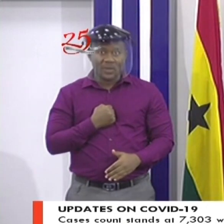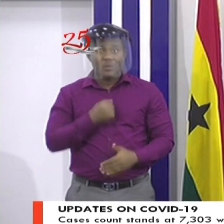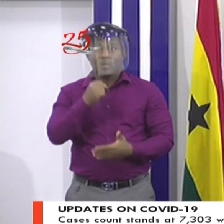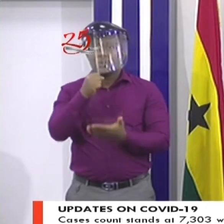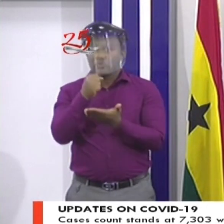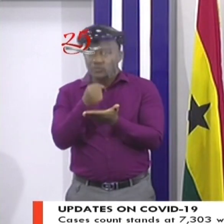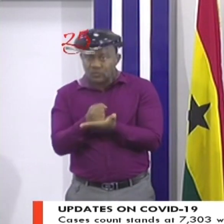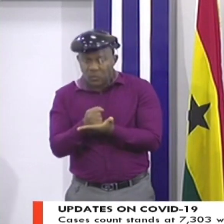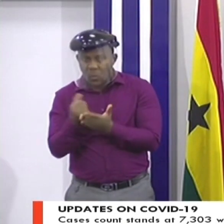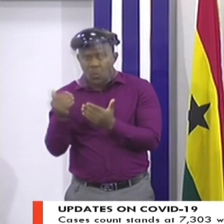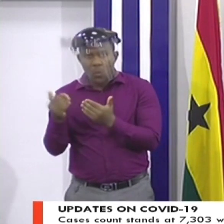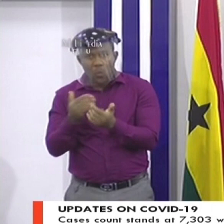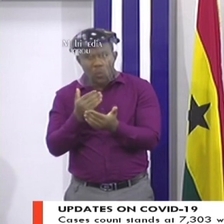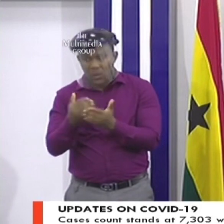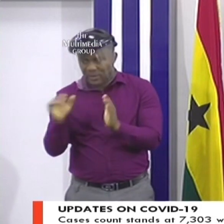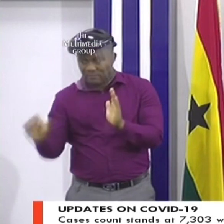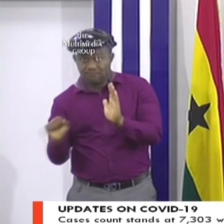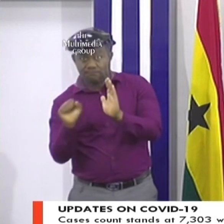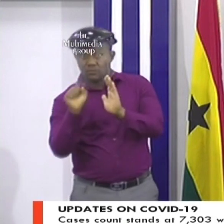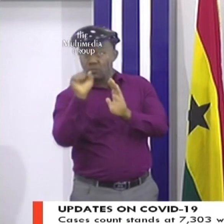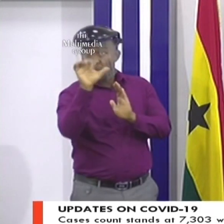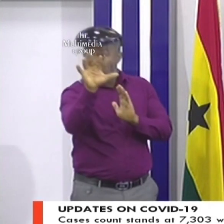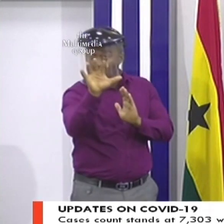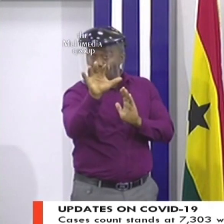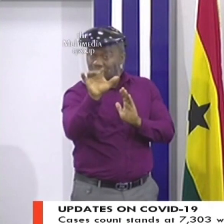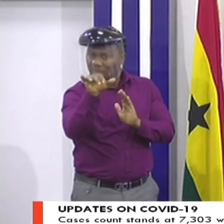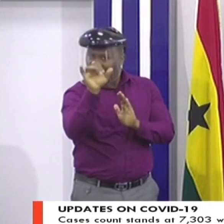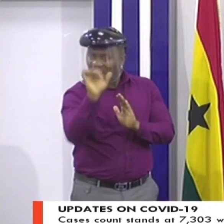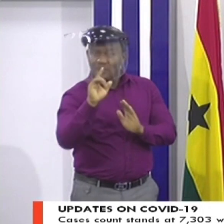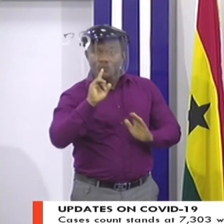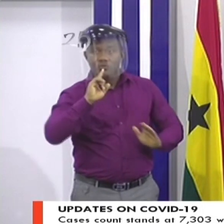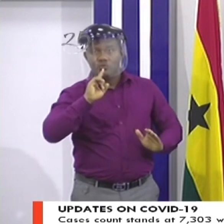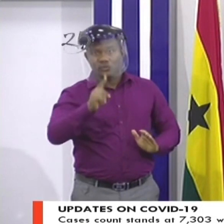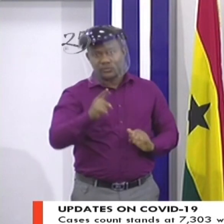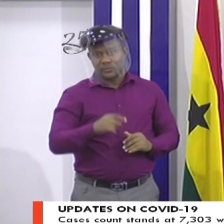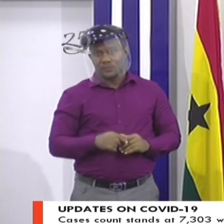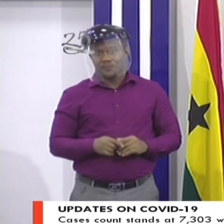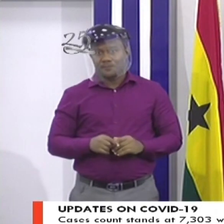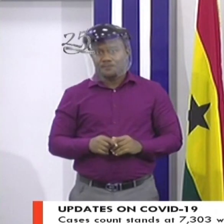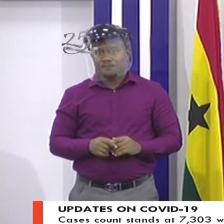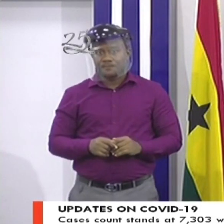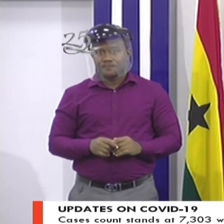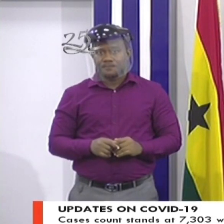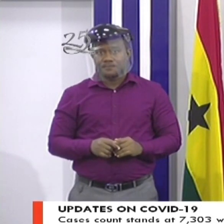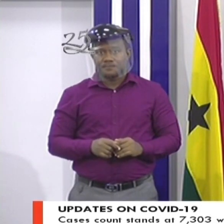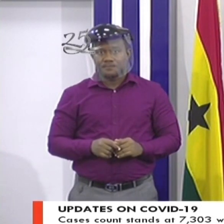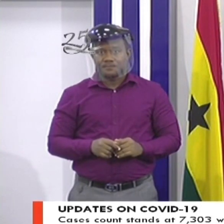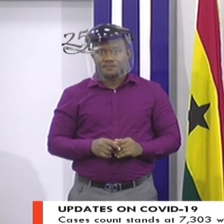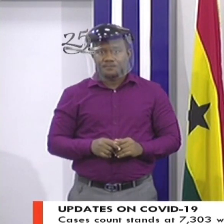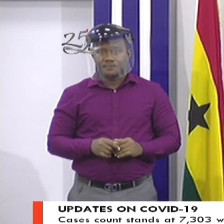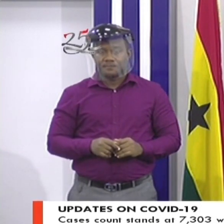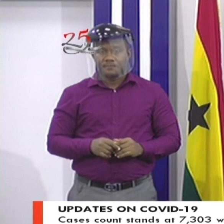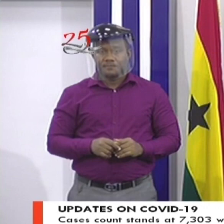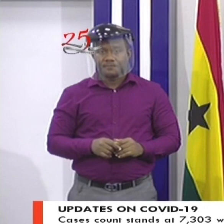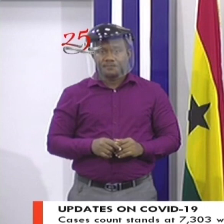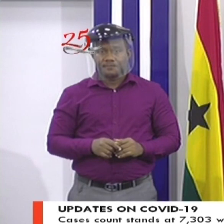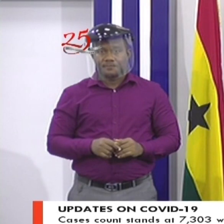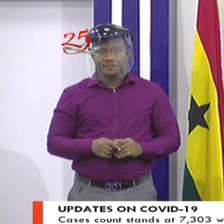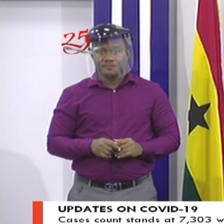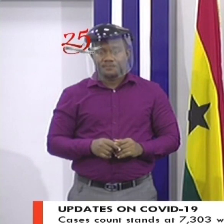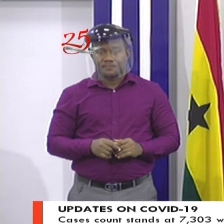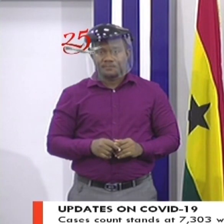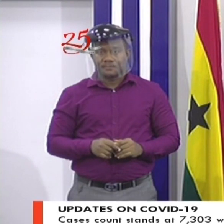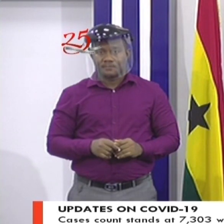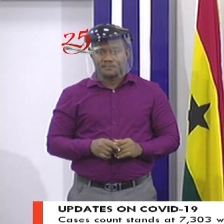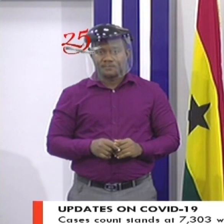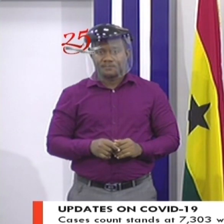that whatever you maintain there is the truth, but never nothing than that.